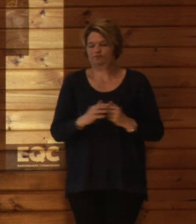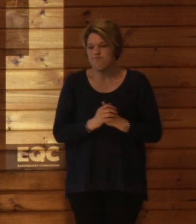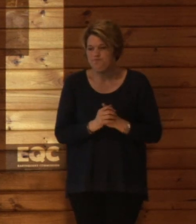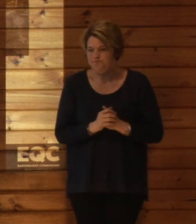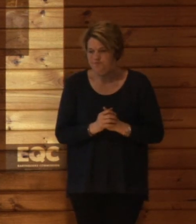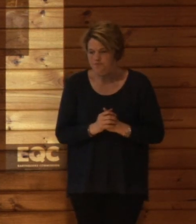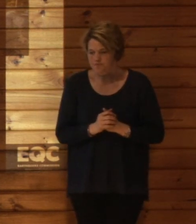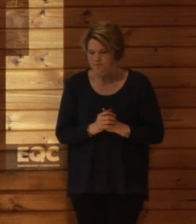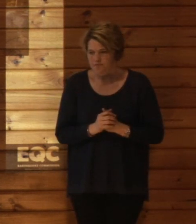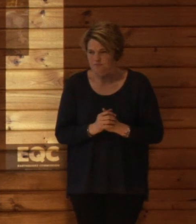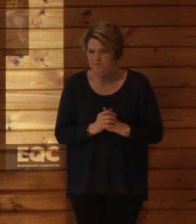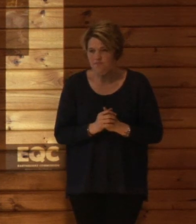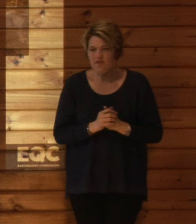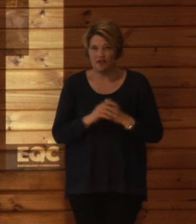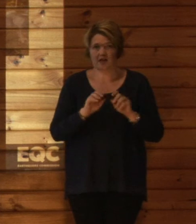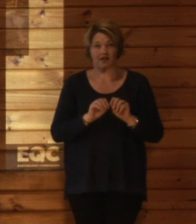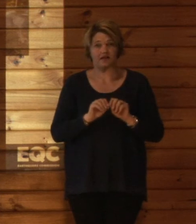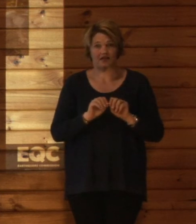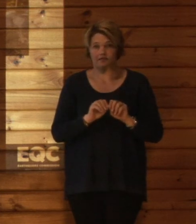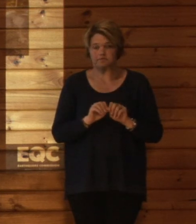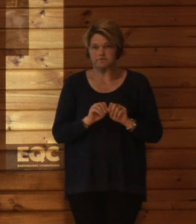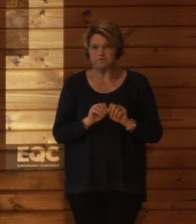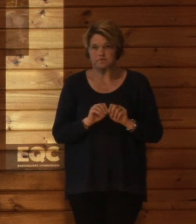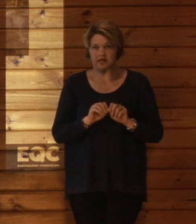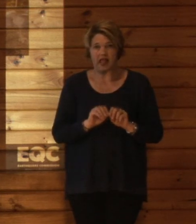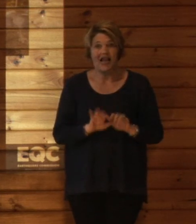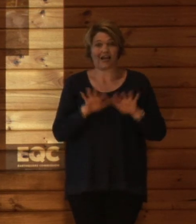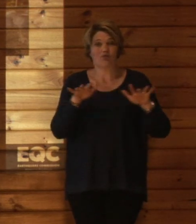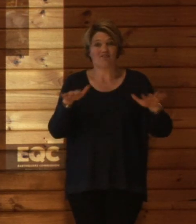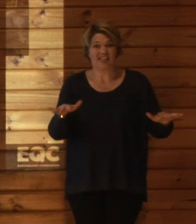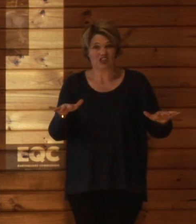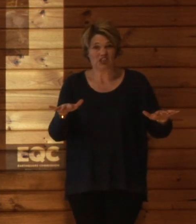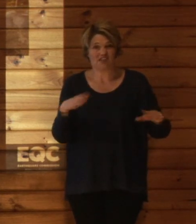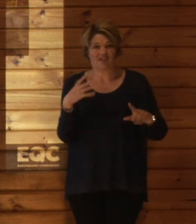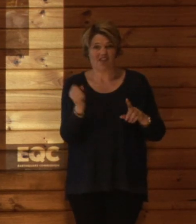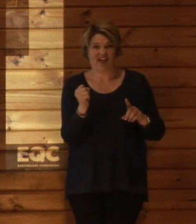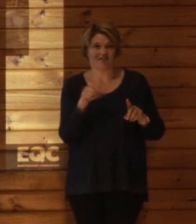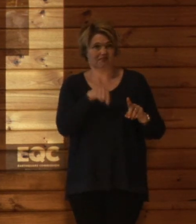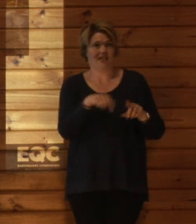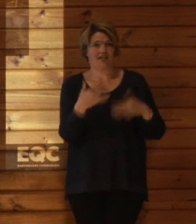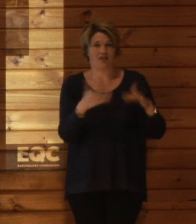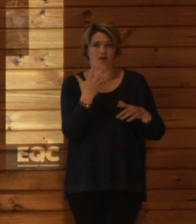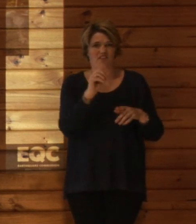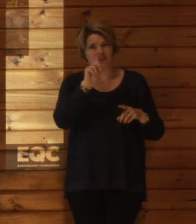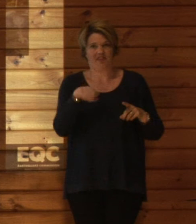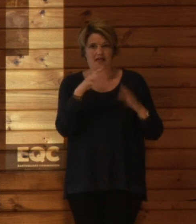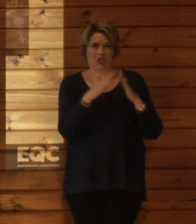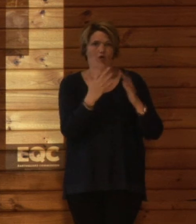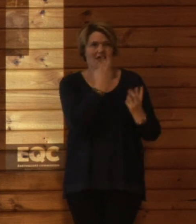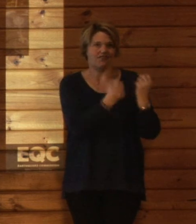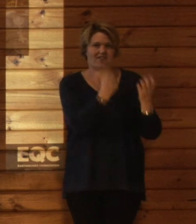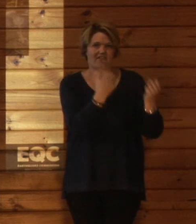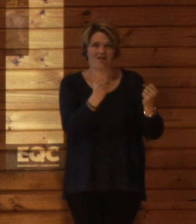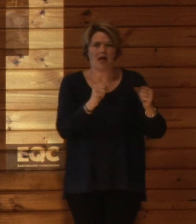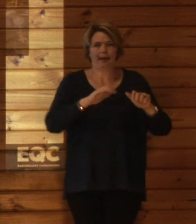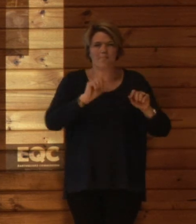that 50,000 homes in Canterbury had, which is what we've called minor to moderate levels of liquefaction. So that happened at about